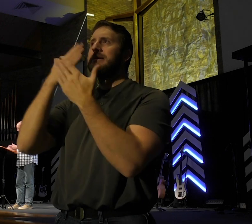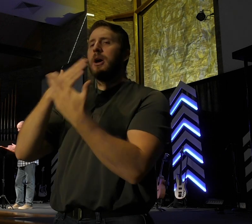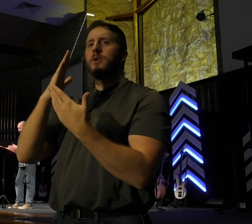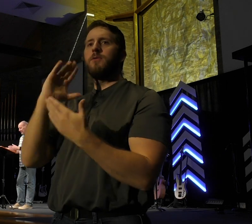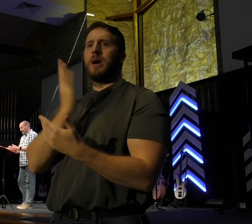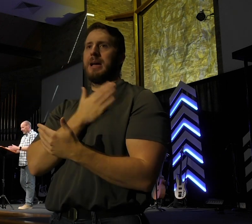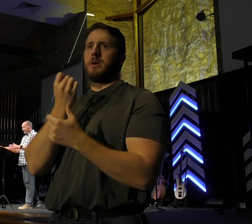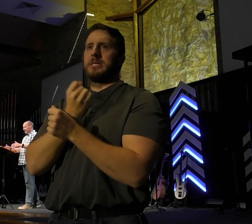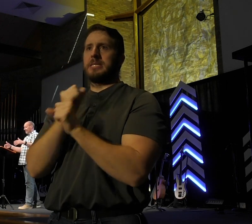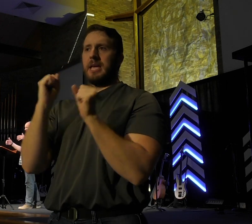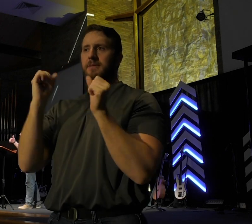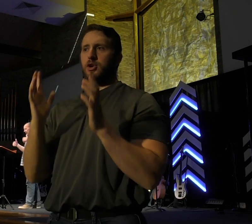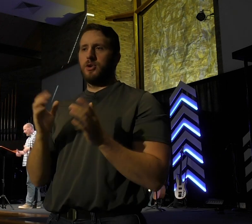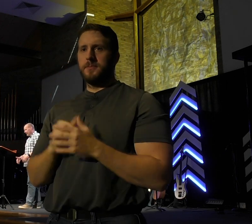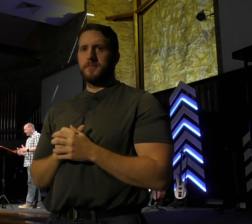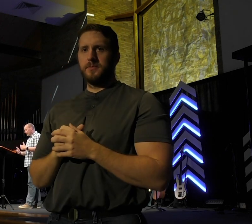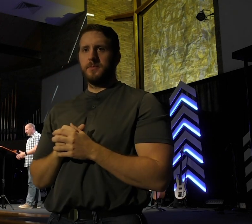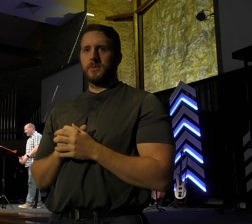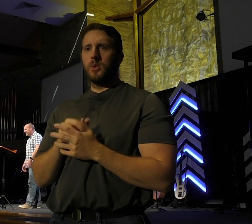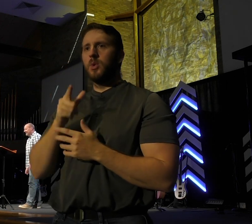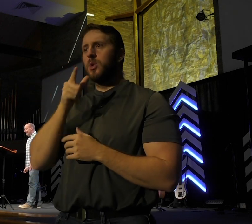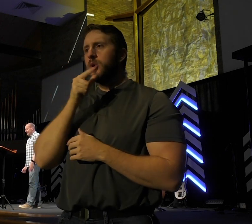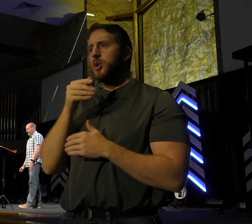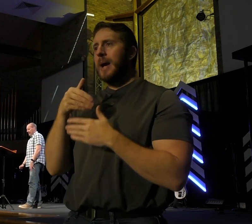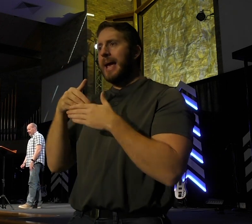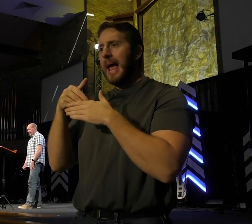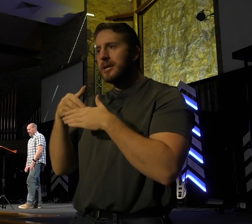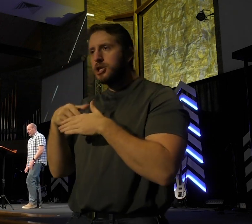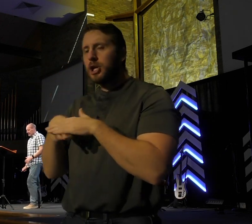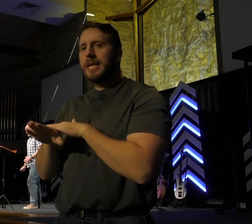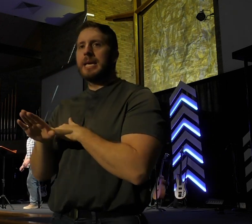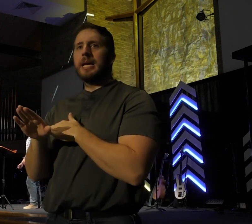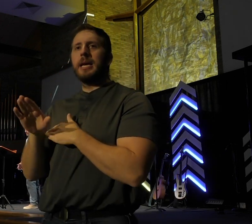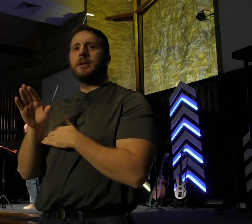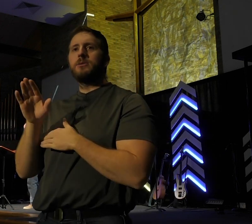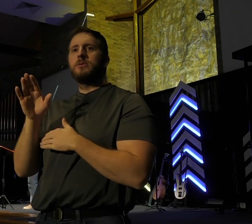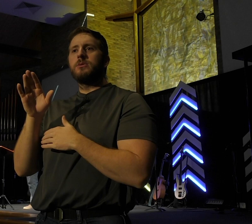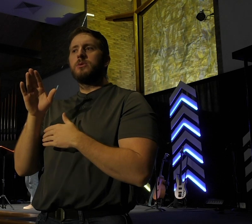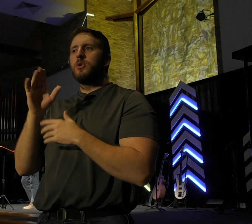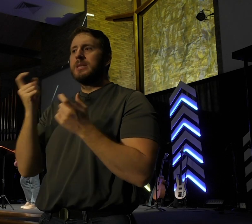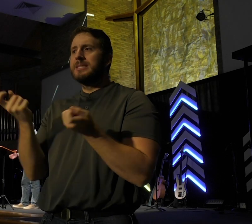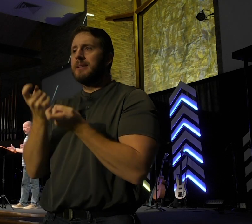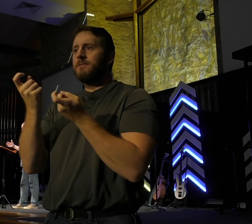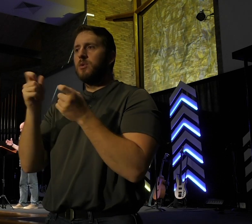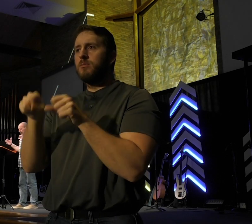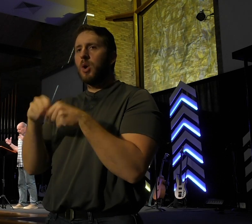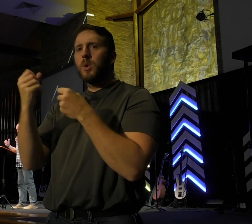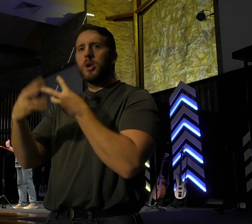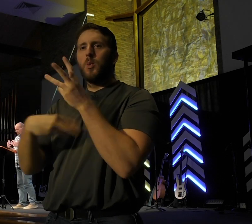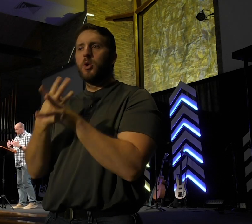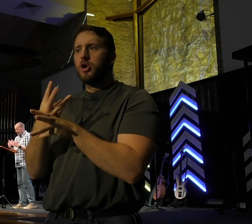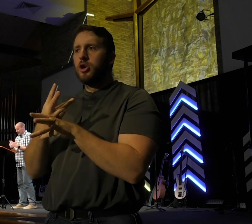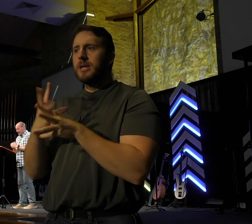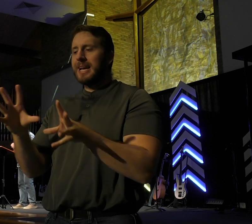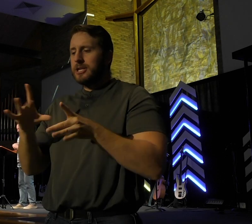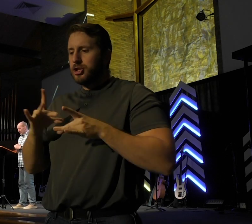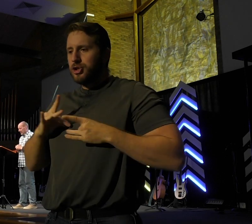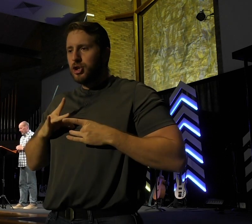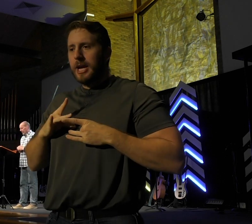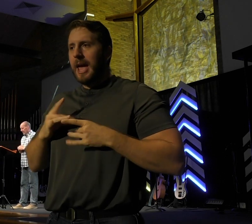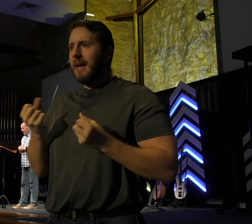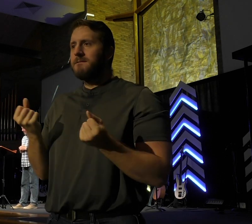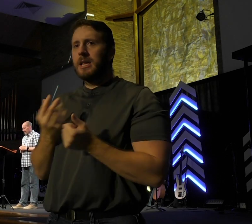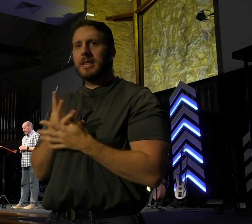our Savior who entered in to this sinful, broken world, and he took it all upon